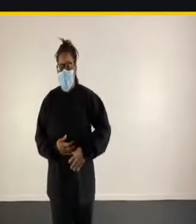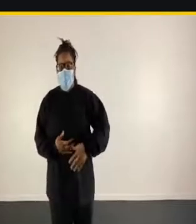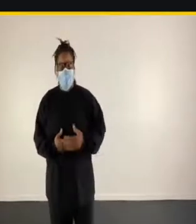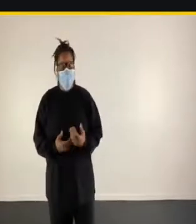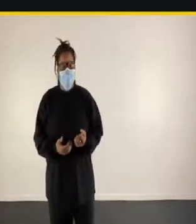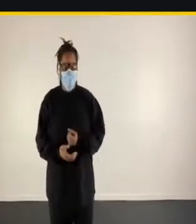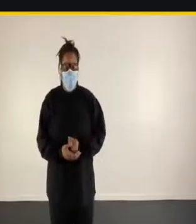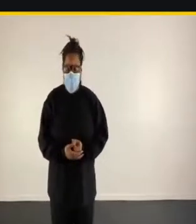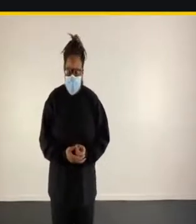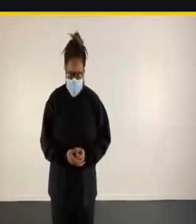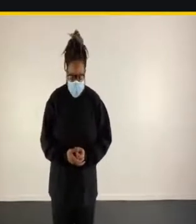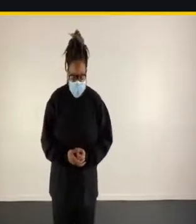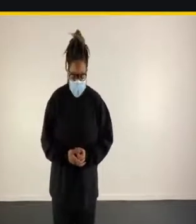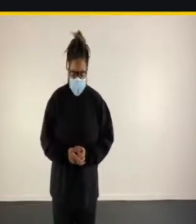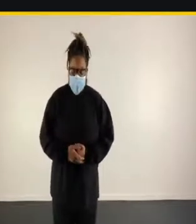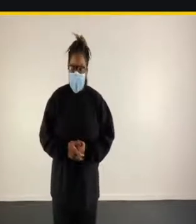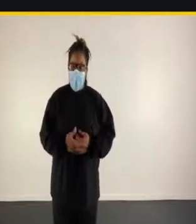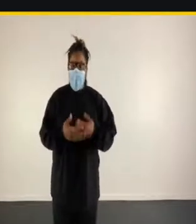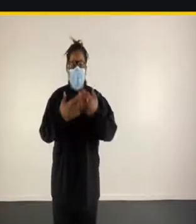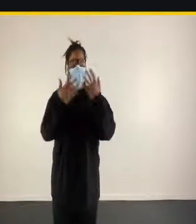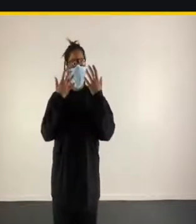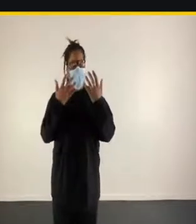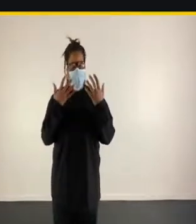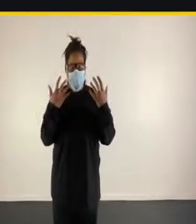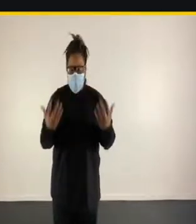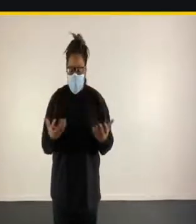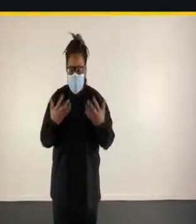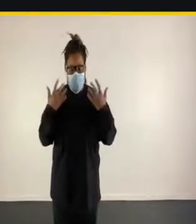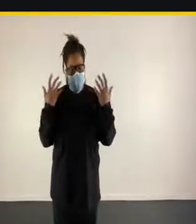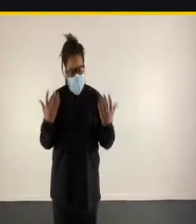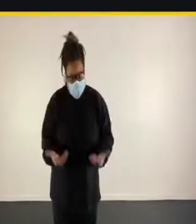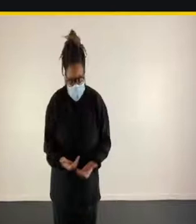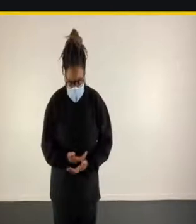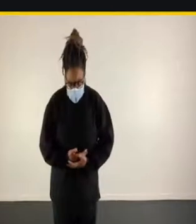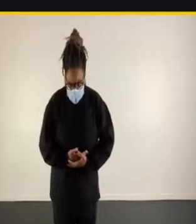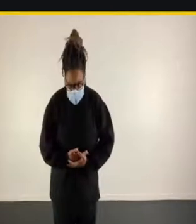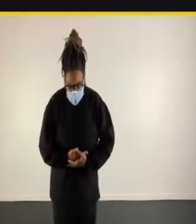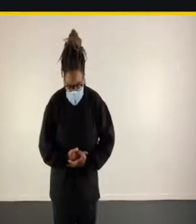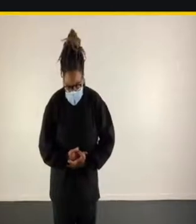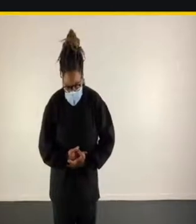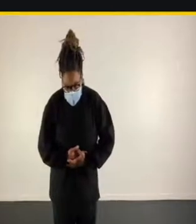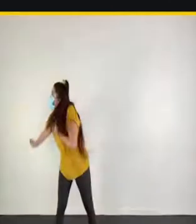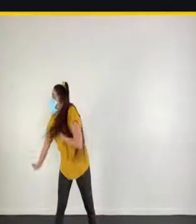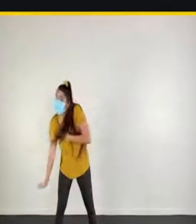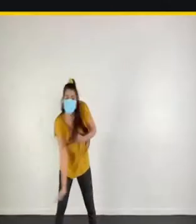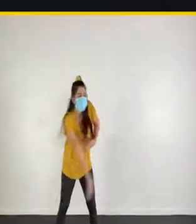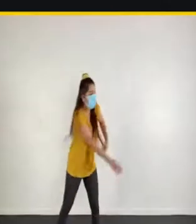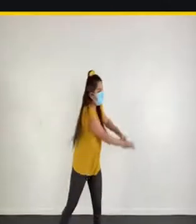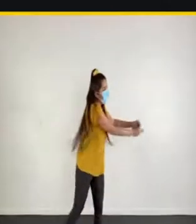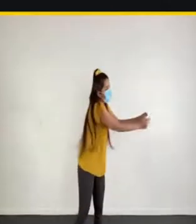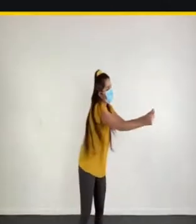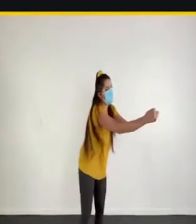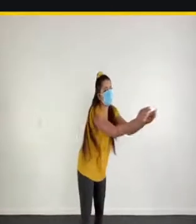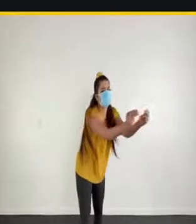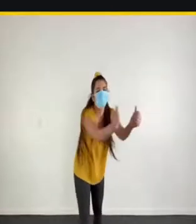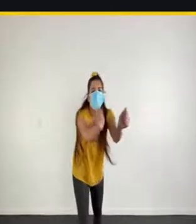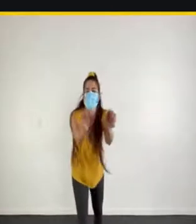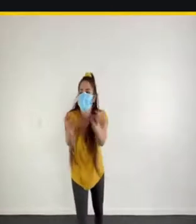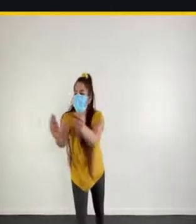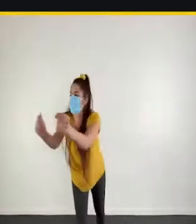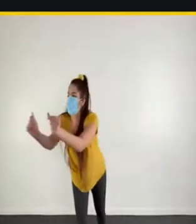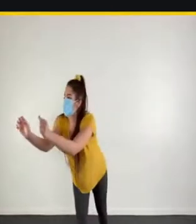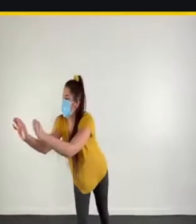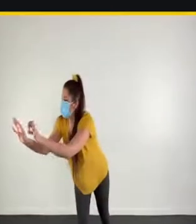decisions. In honor of all my people that died, oh, how I miss you. Oh, how I've cried. The colored